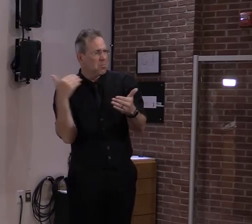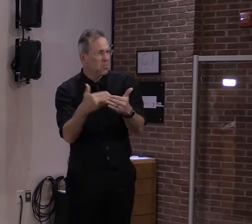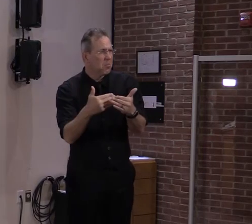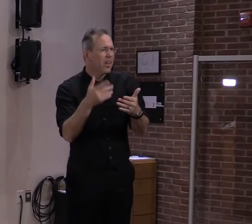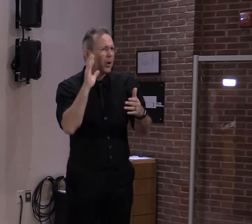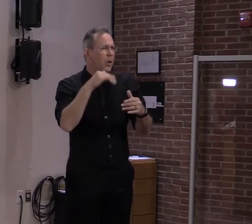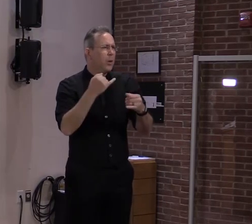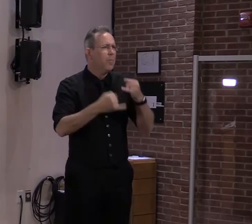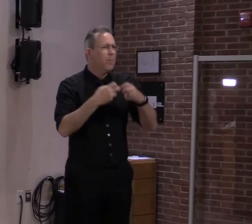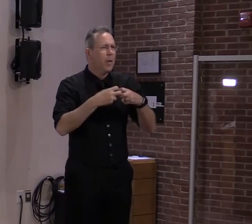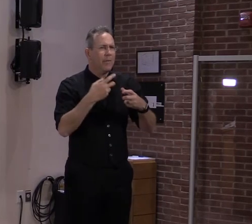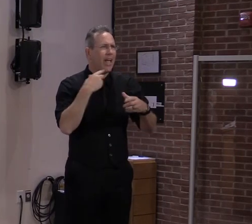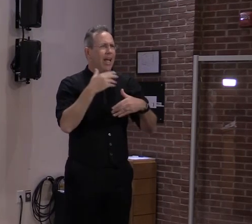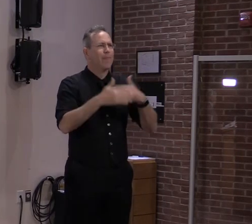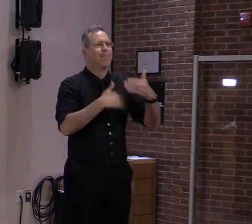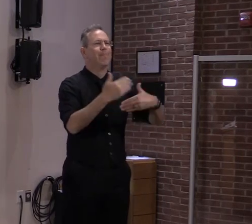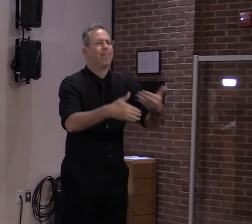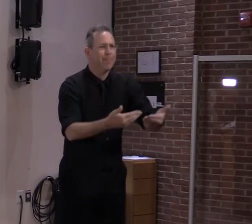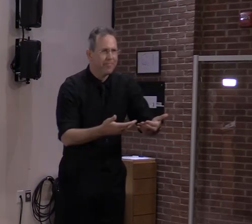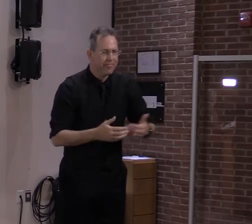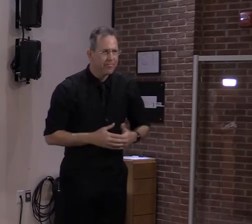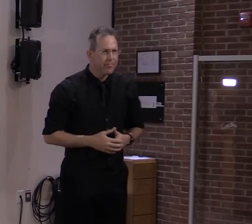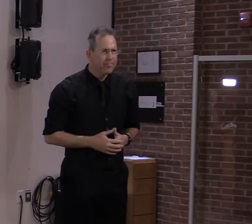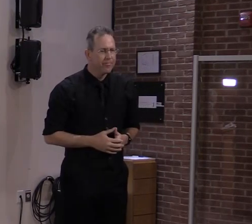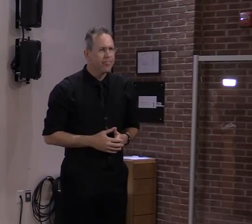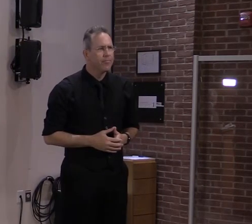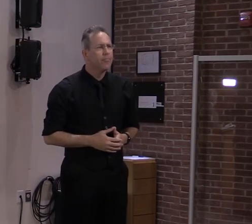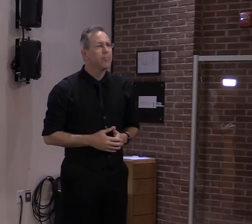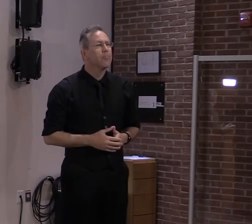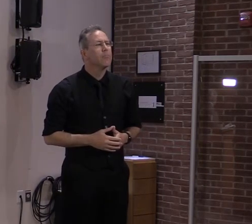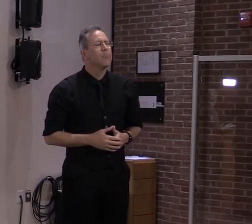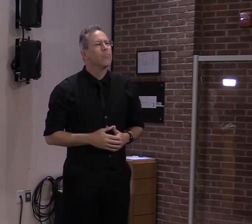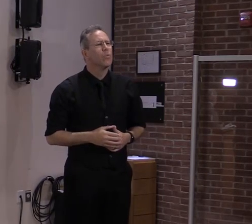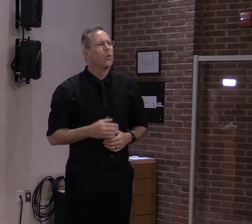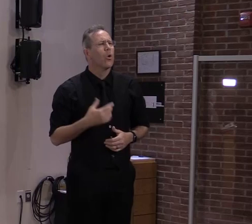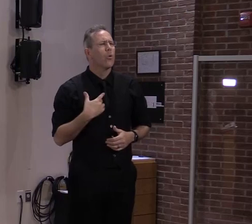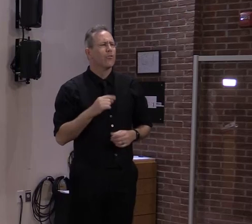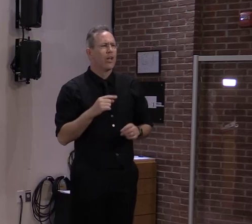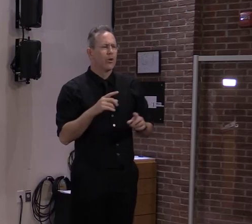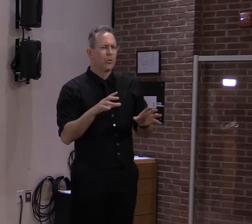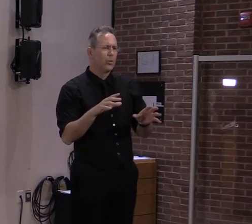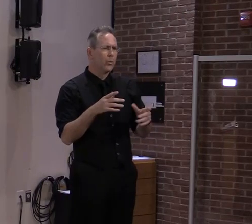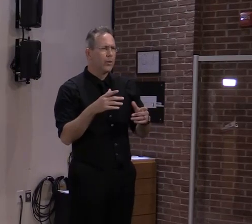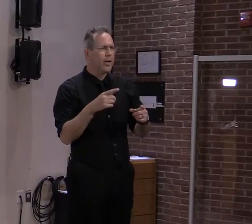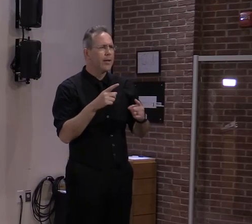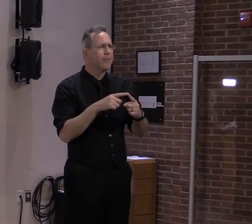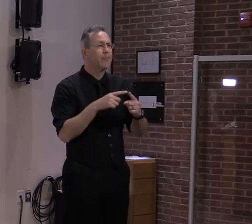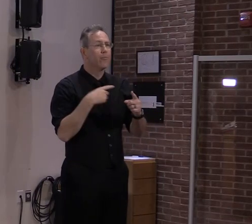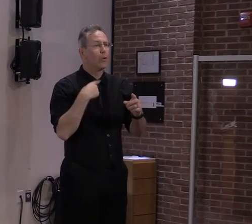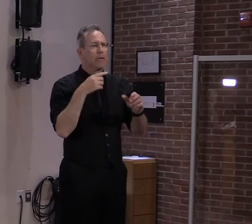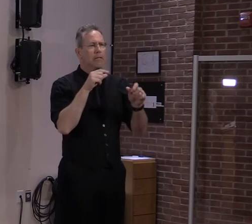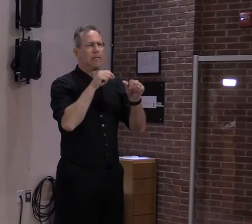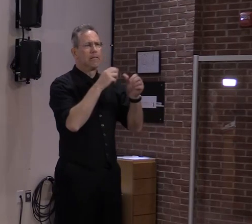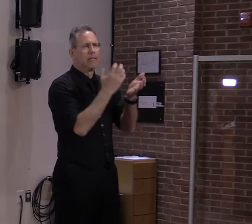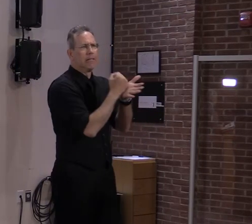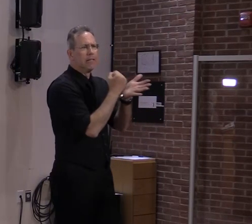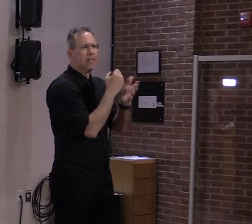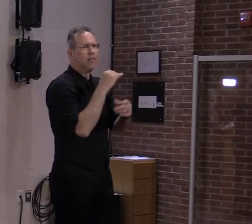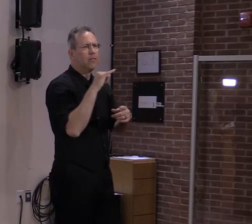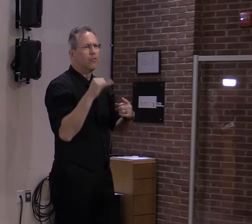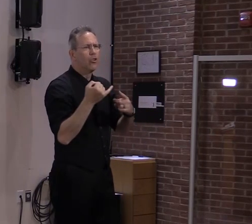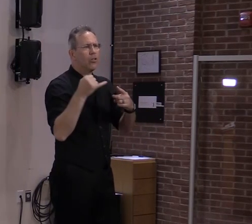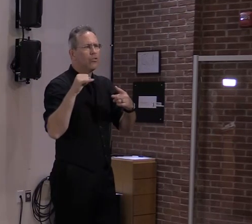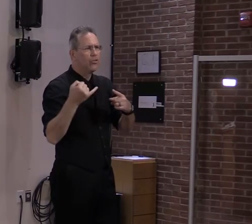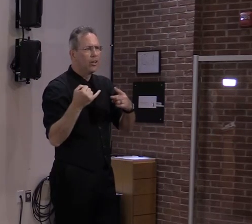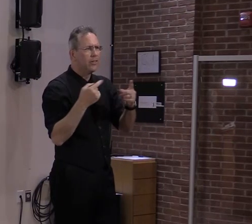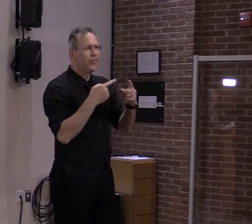they'll probably, what we'll try to do is use Johnson & Johnson. Those that we don't use, Johnson & Johnson can be stored a lot easier.